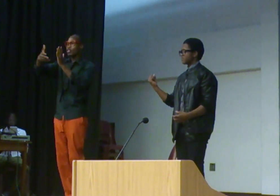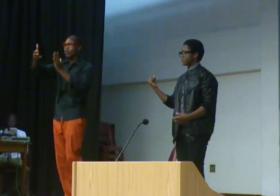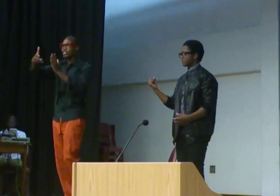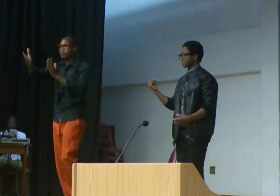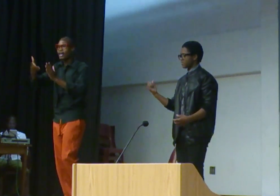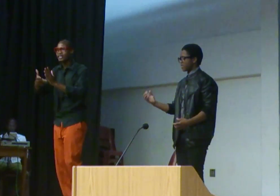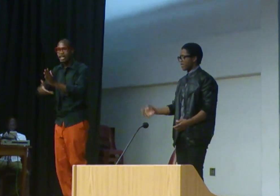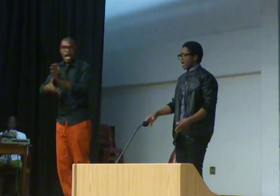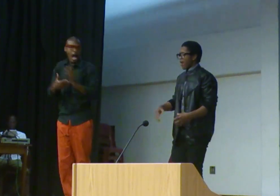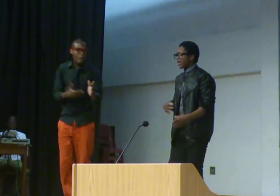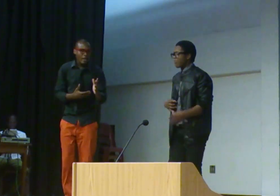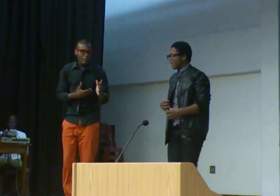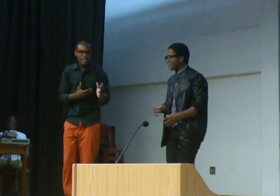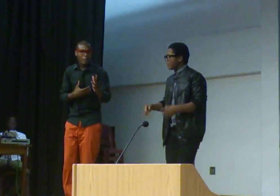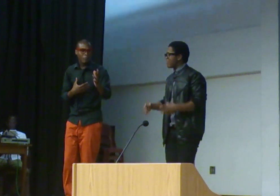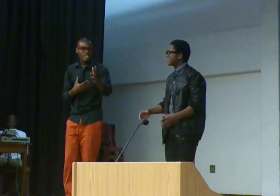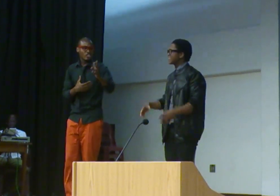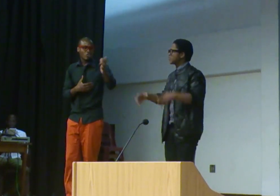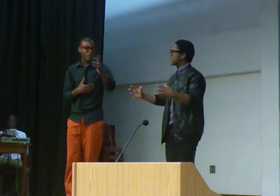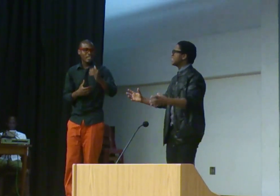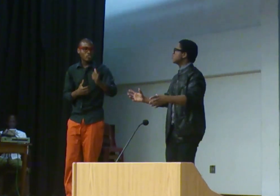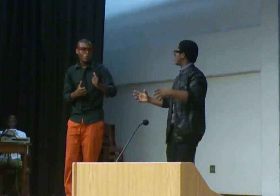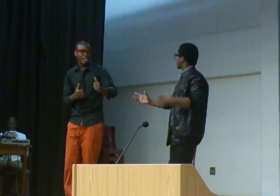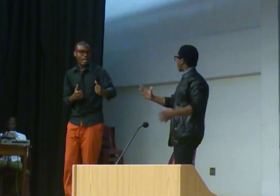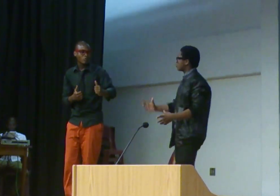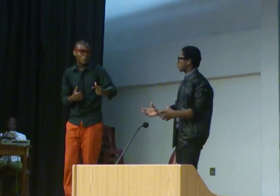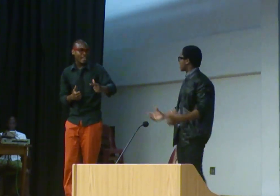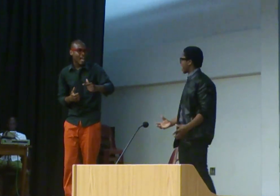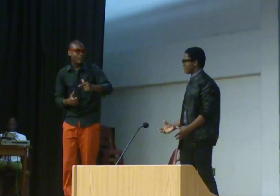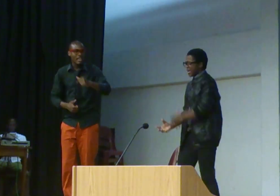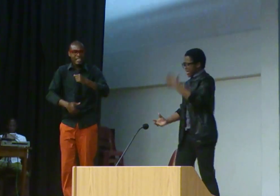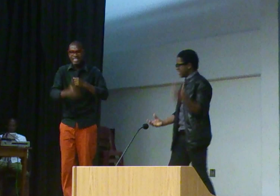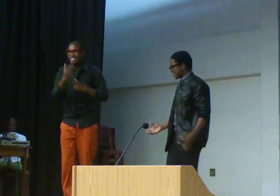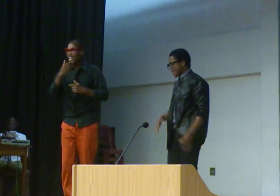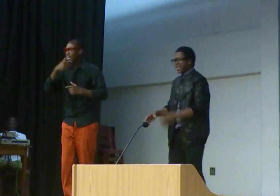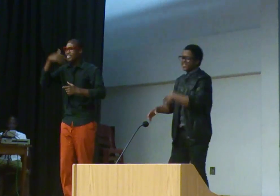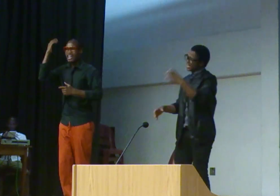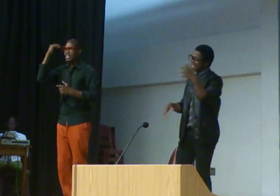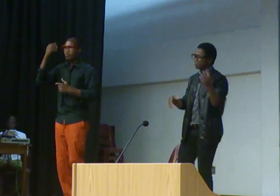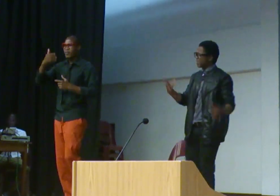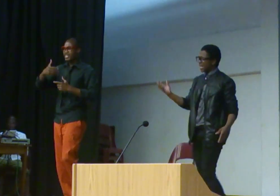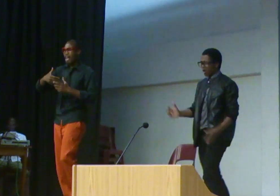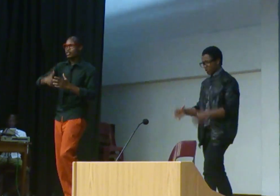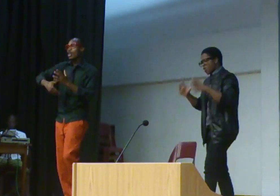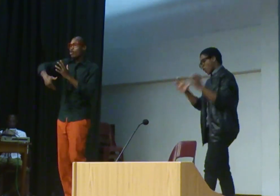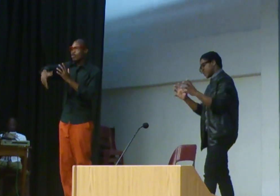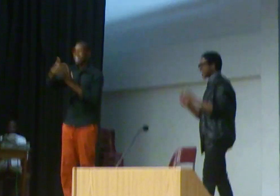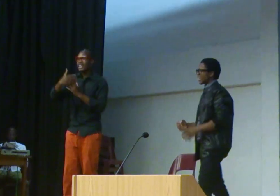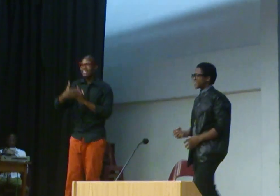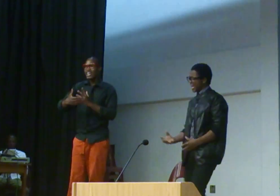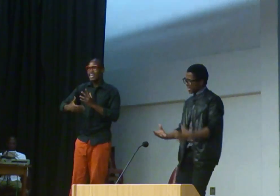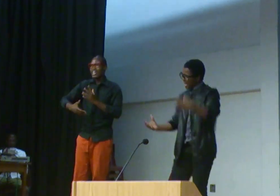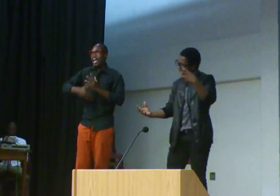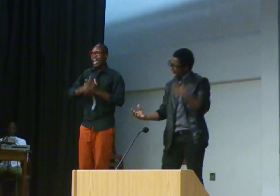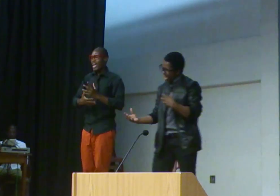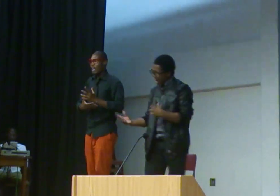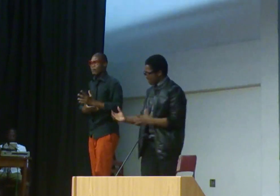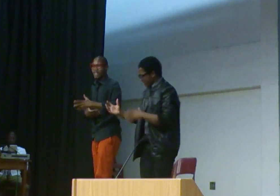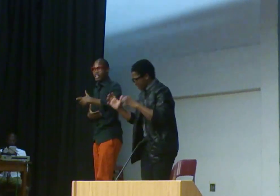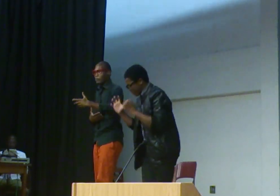do us part. I want to be the beast she's willing to welcome to her life. Kiss her till the beast be out. Because she understands I am the